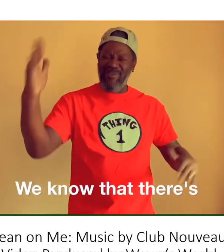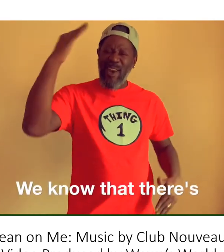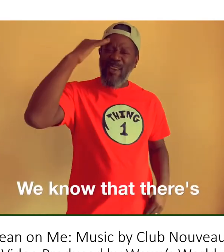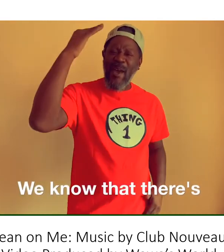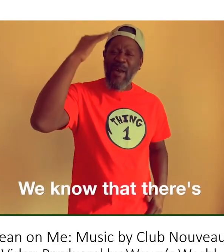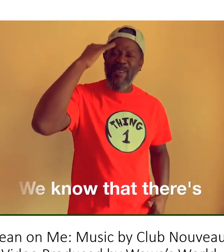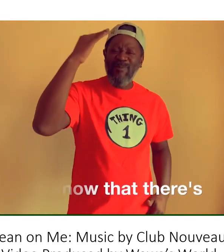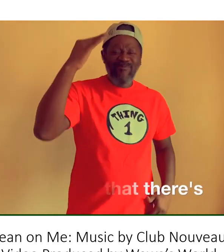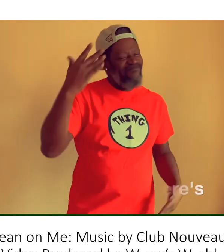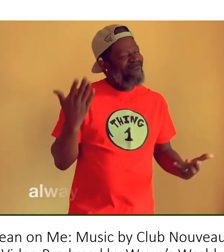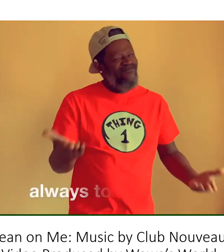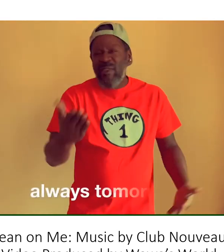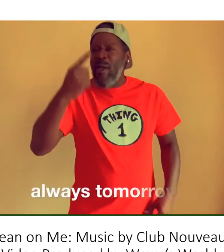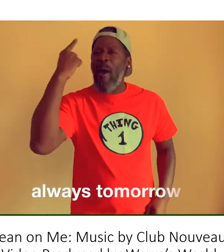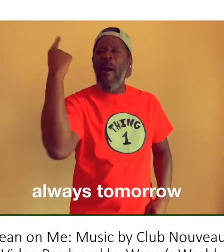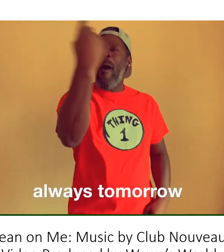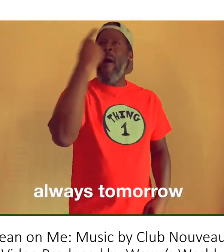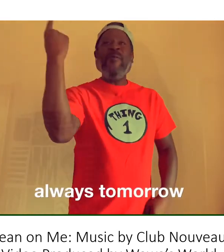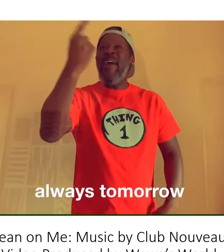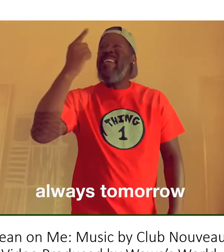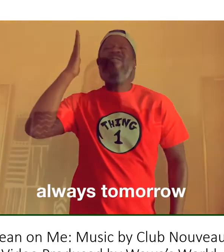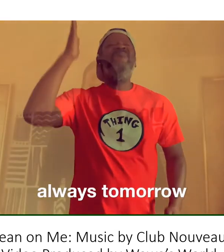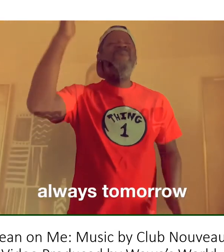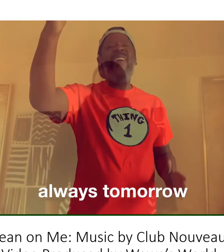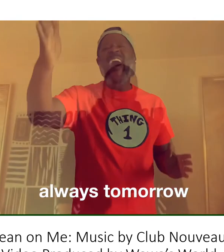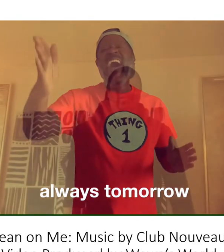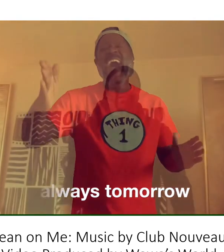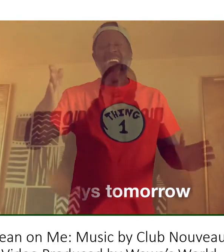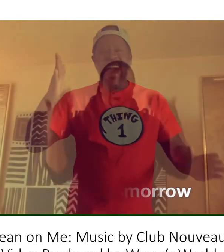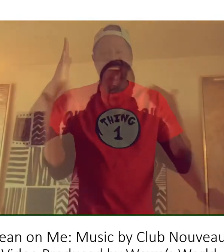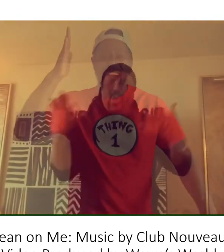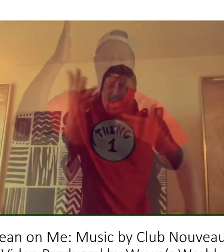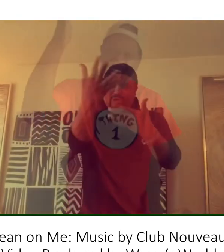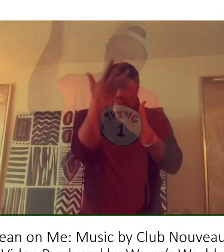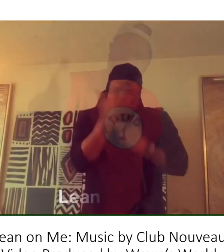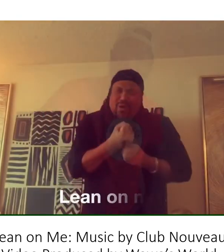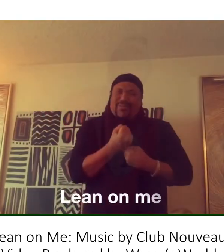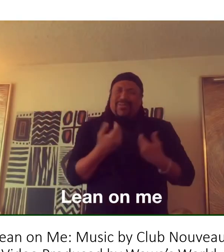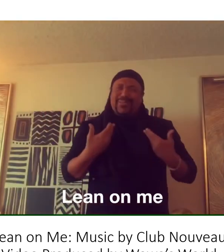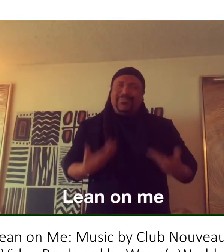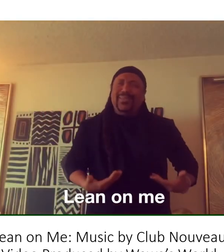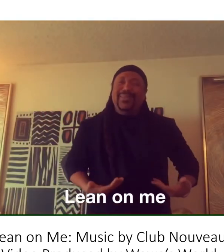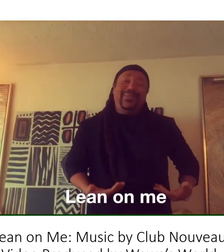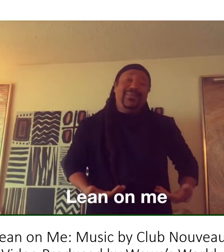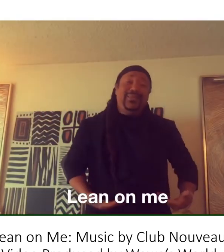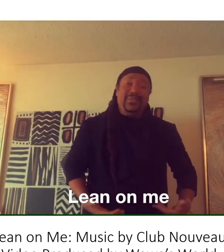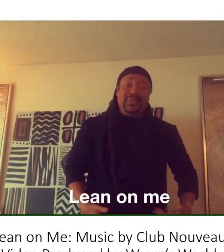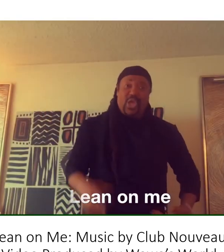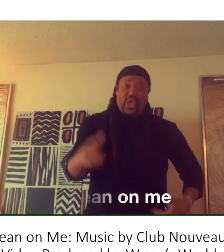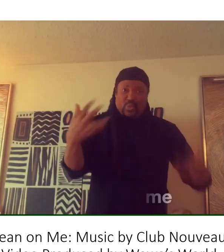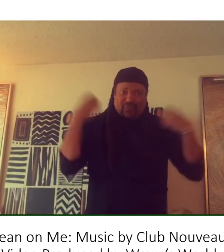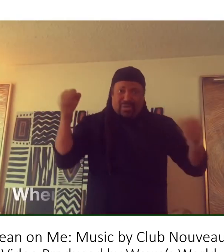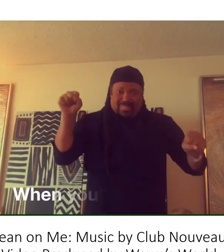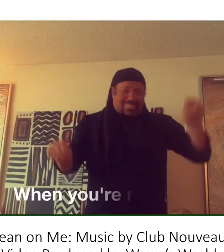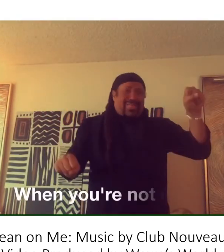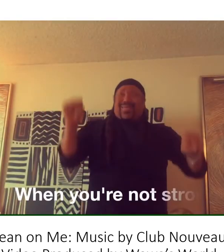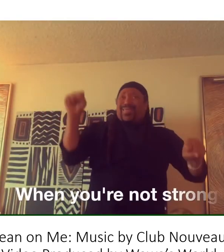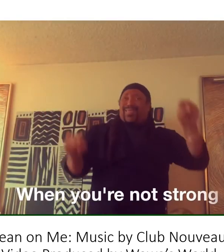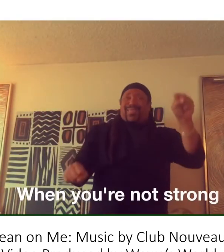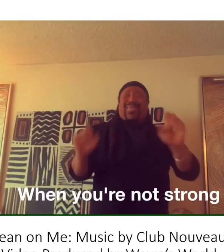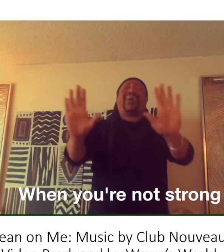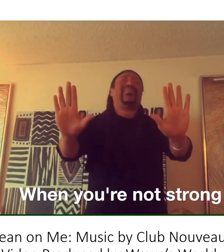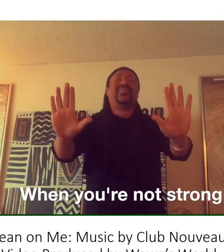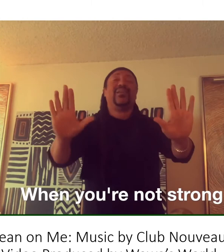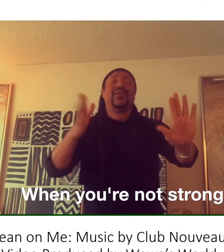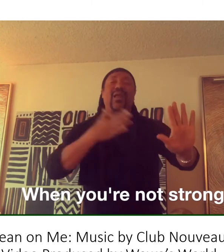that there's always too long. Lean On Me, we are